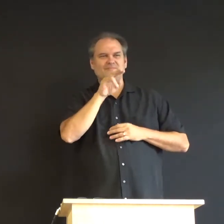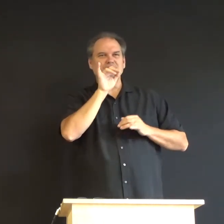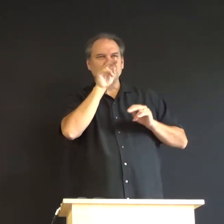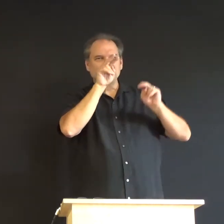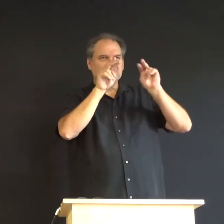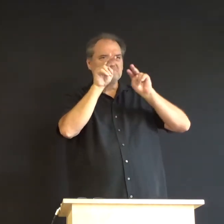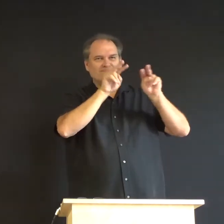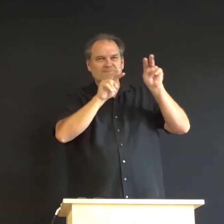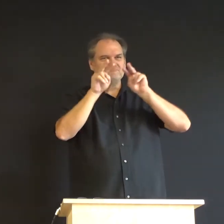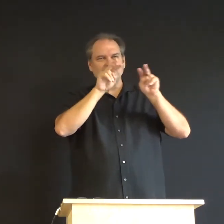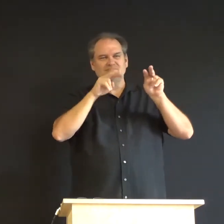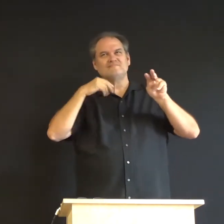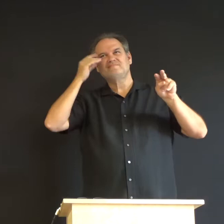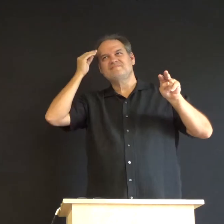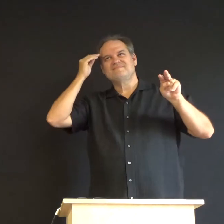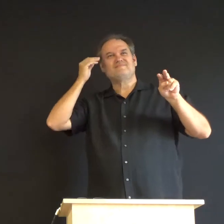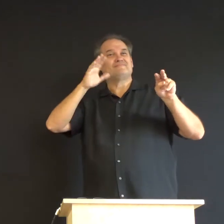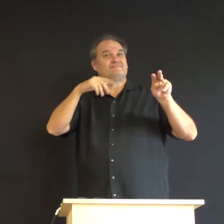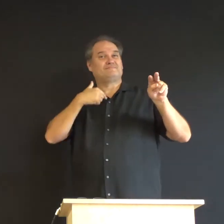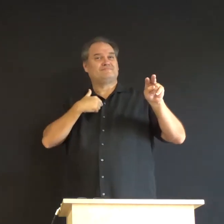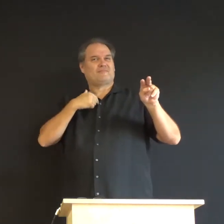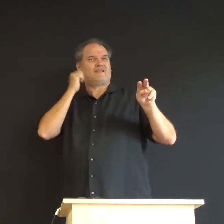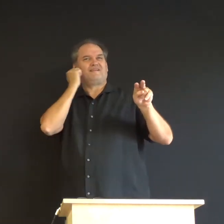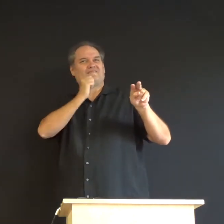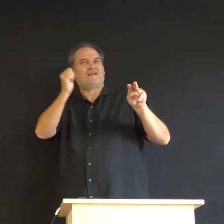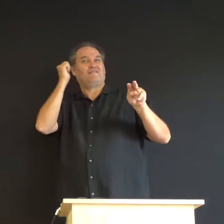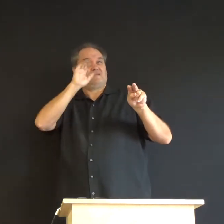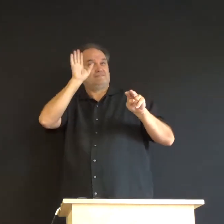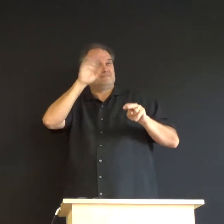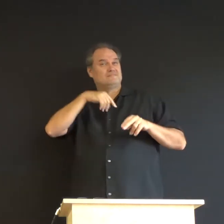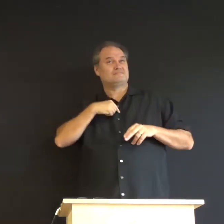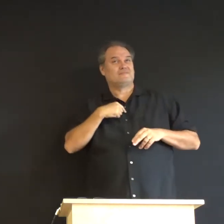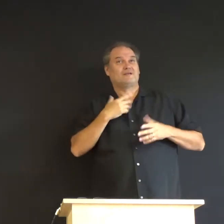my presentation I did last meeting.